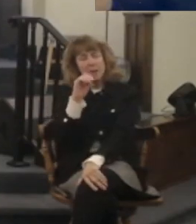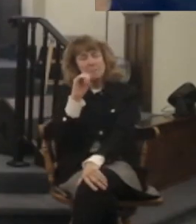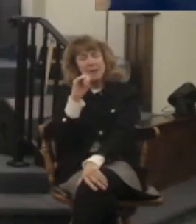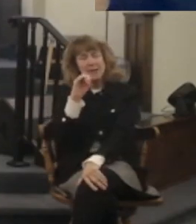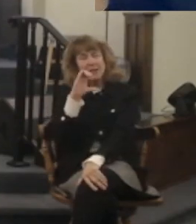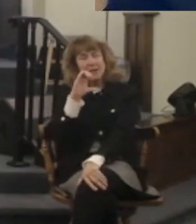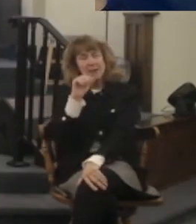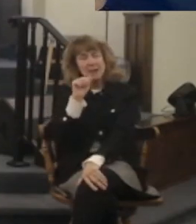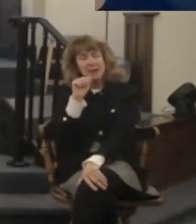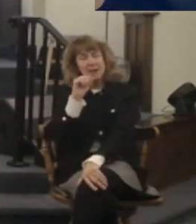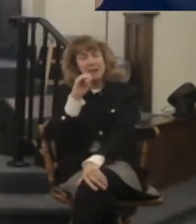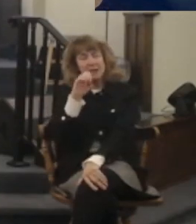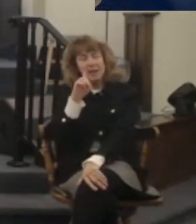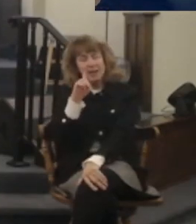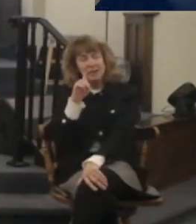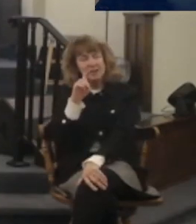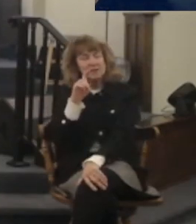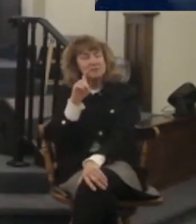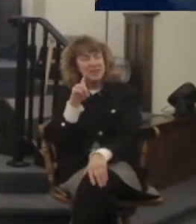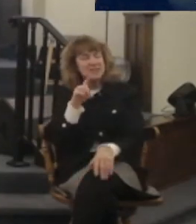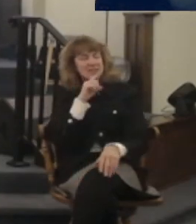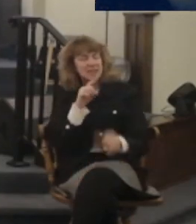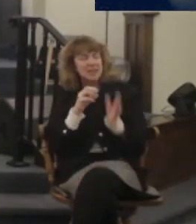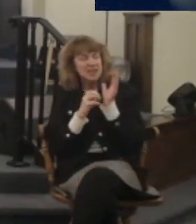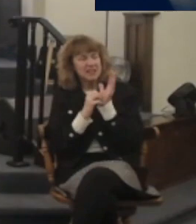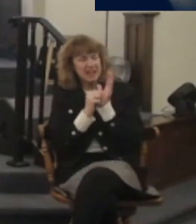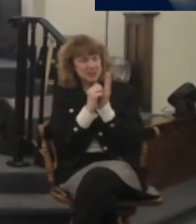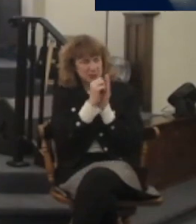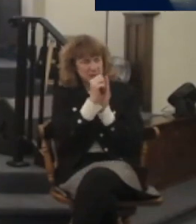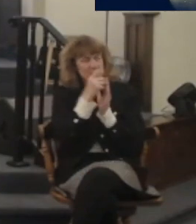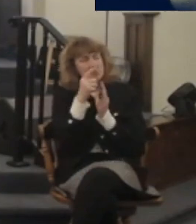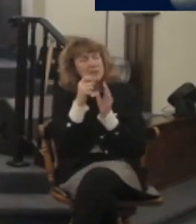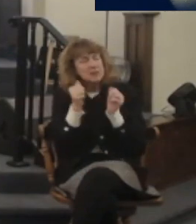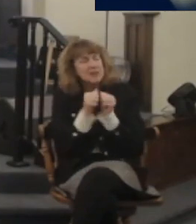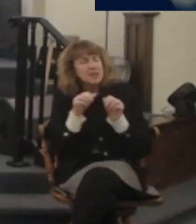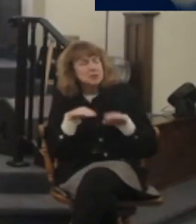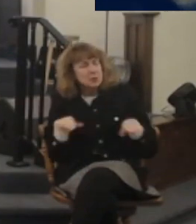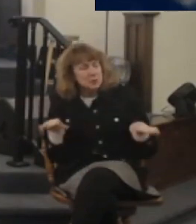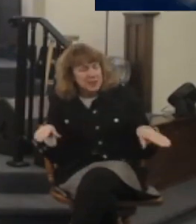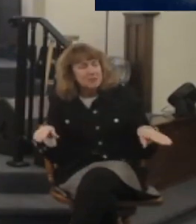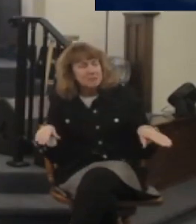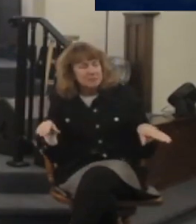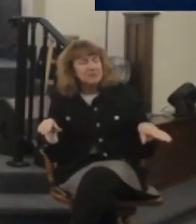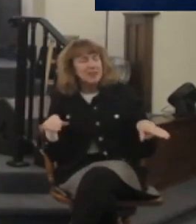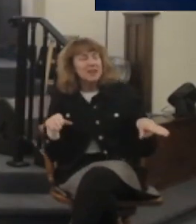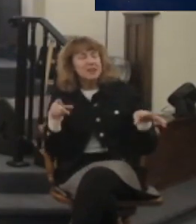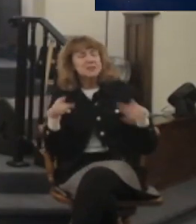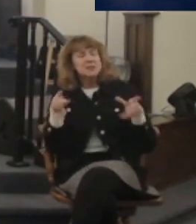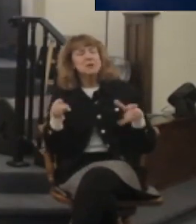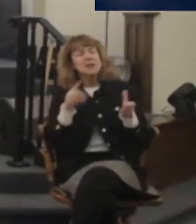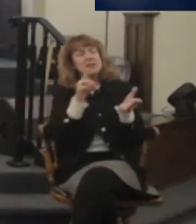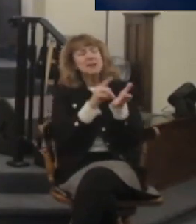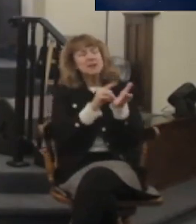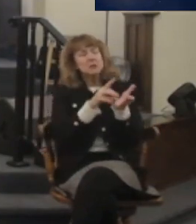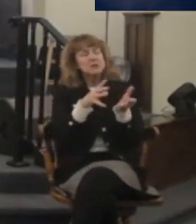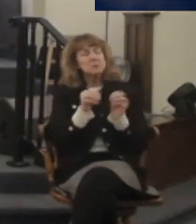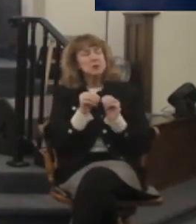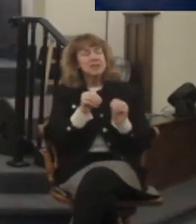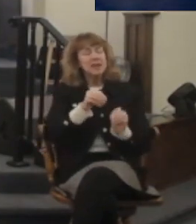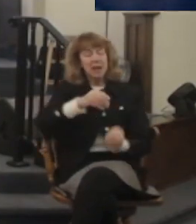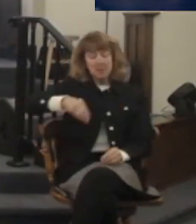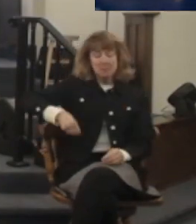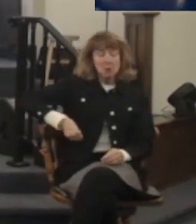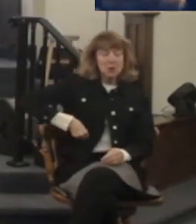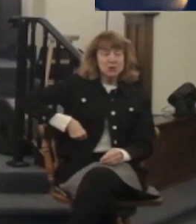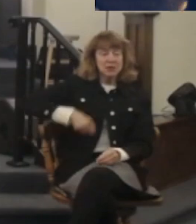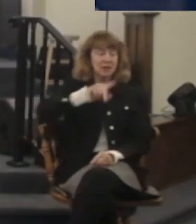have kind of a really progressive Crohn's, they have to have a port put in their belly, and they have to go on